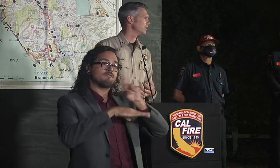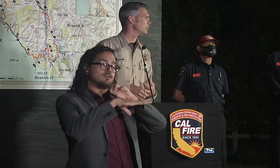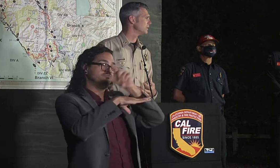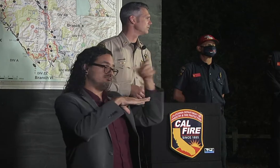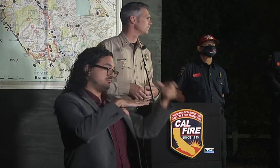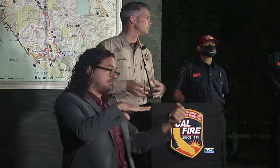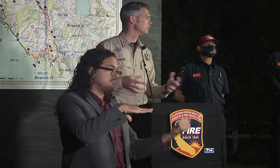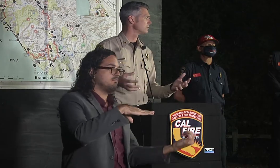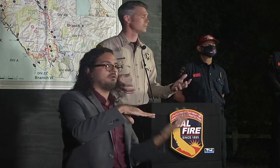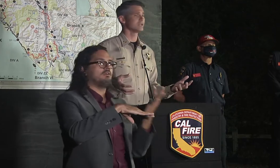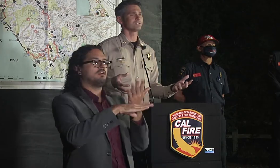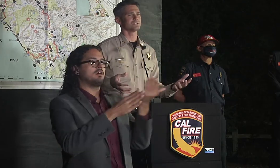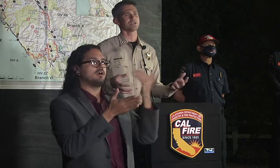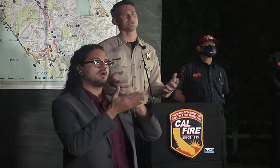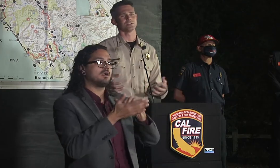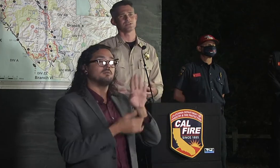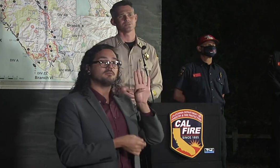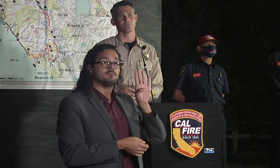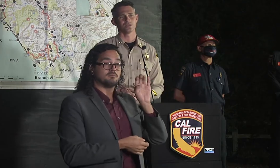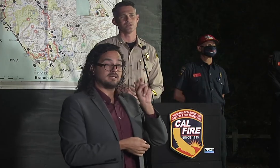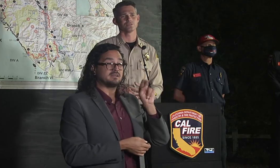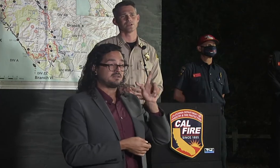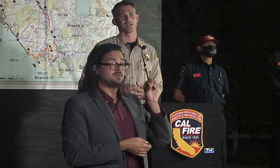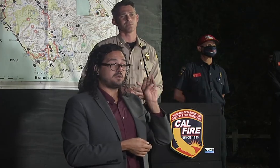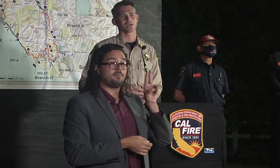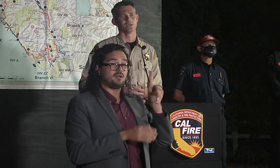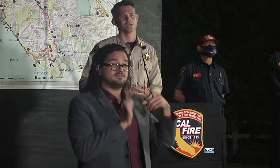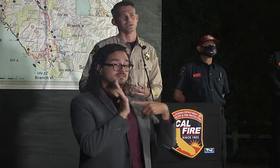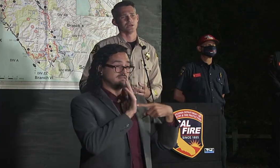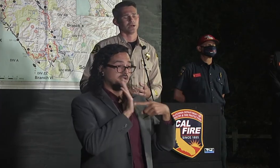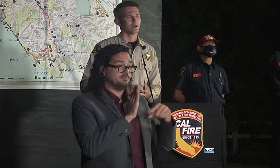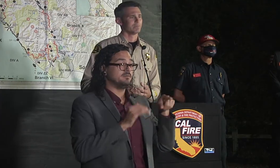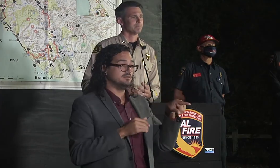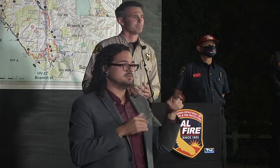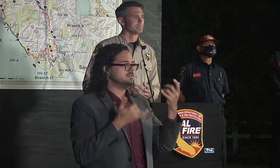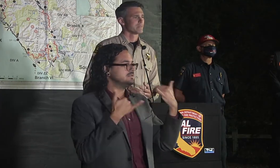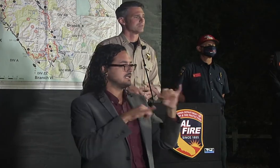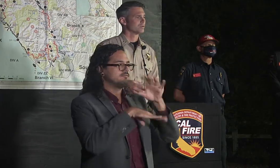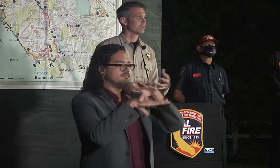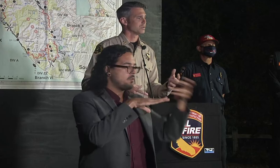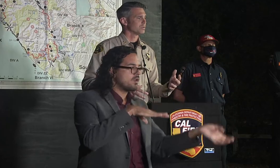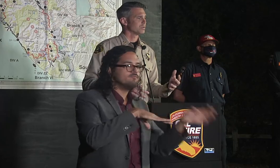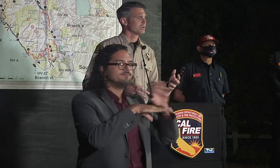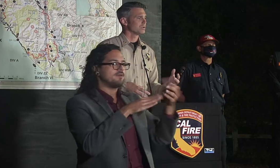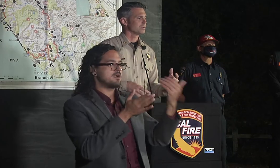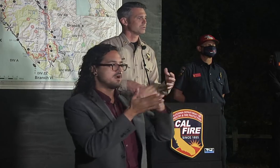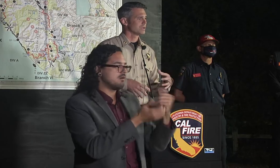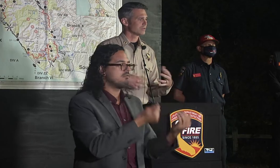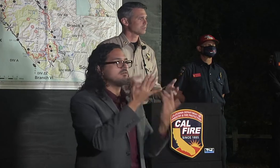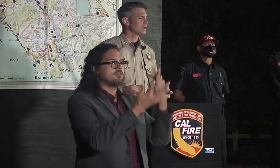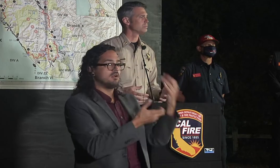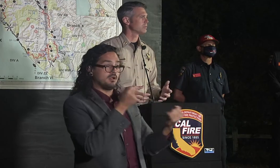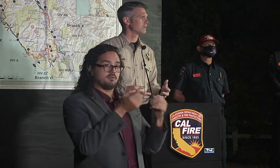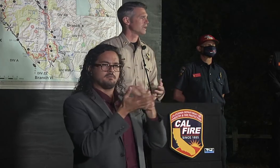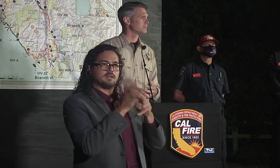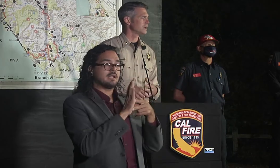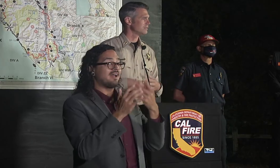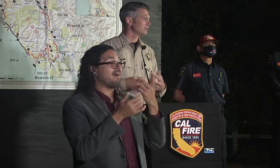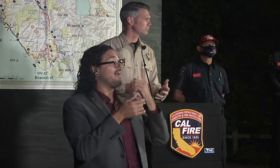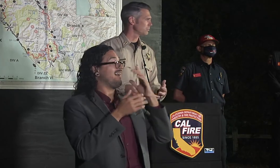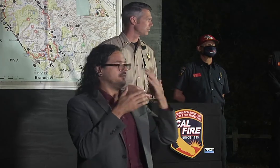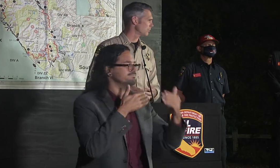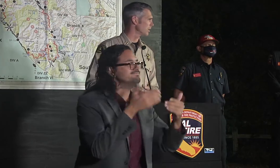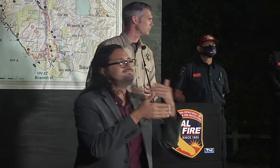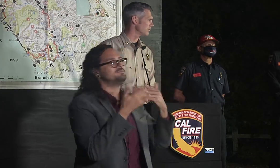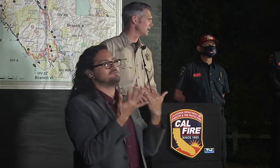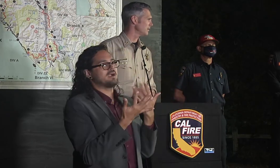north of Ben Lomond. So things can change, and things are dynamic. So yes, we hope to provide updates.